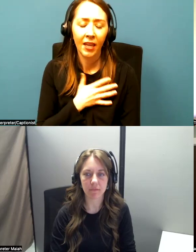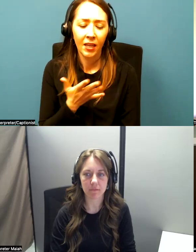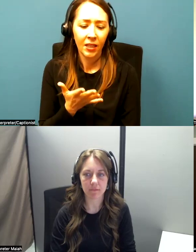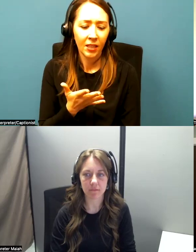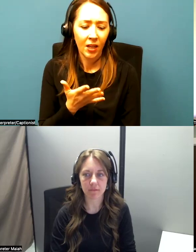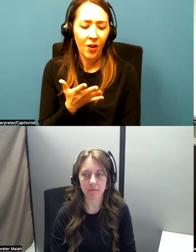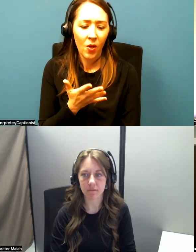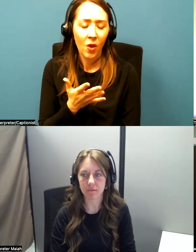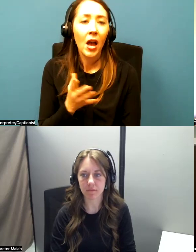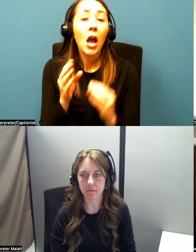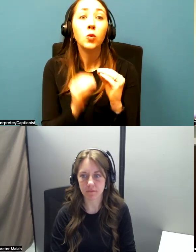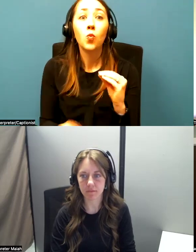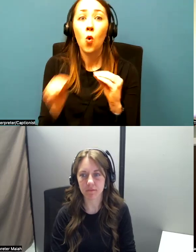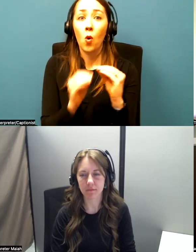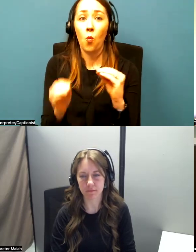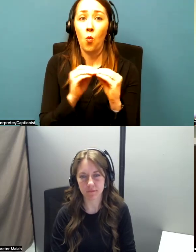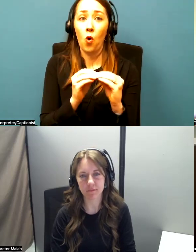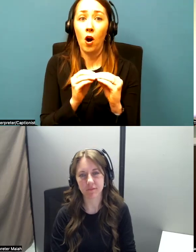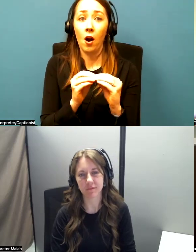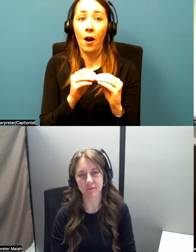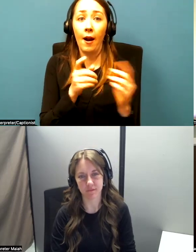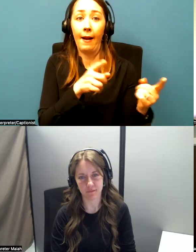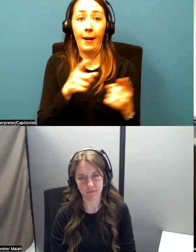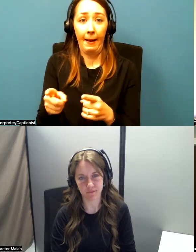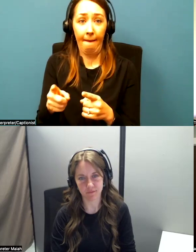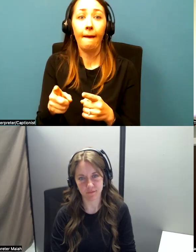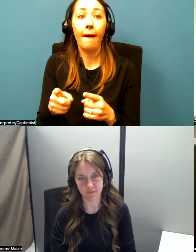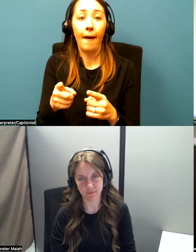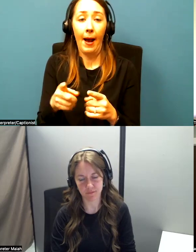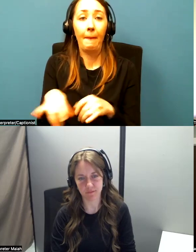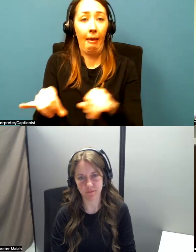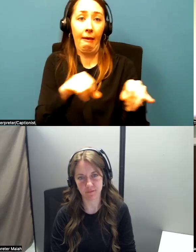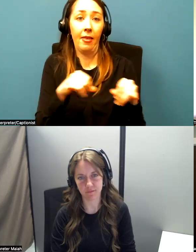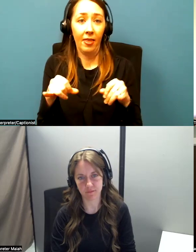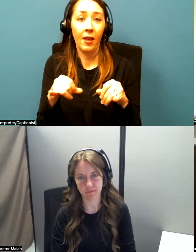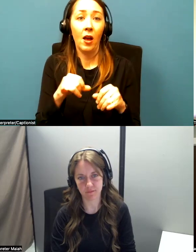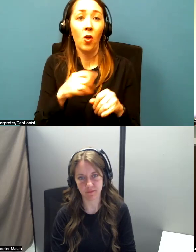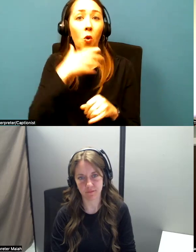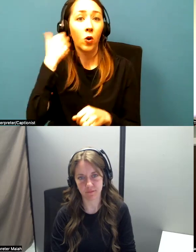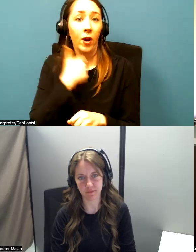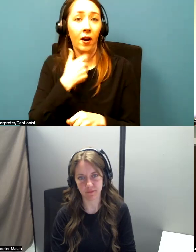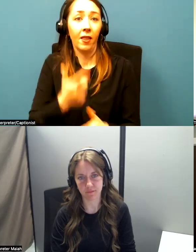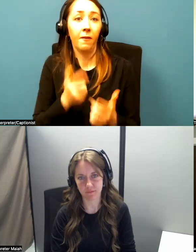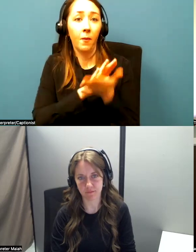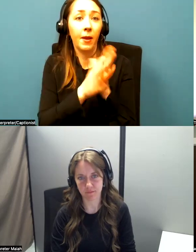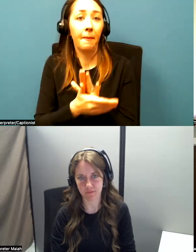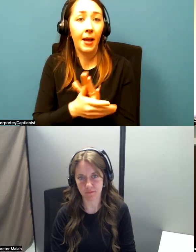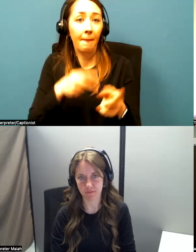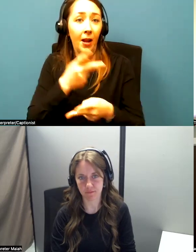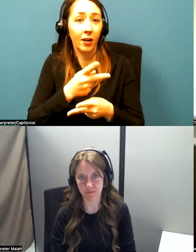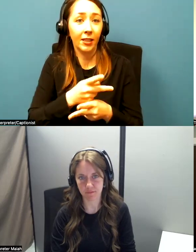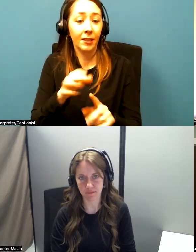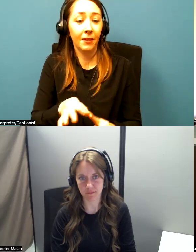it is more and more common the older people are living, we are going to be caretakers, and especially those of us with